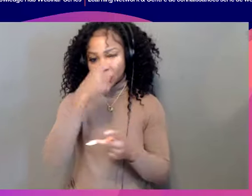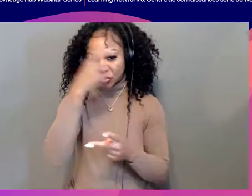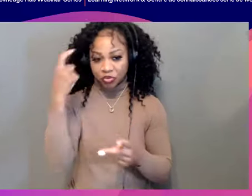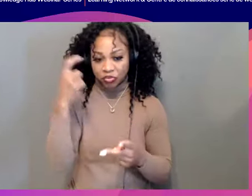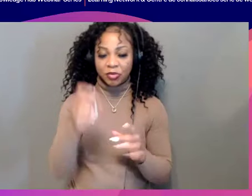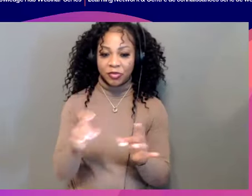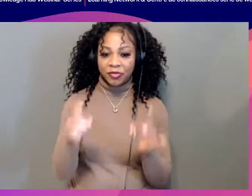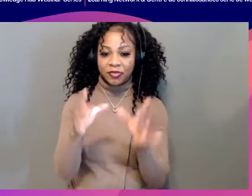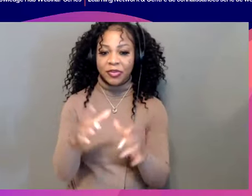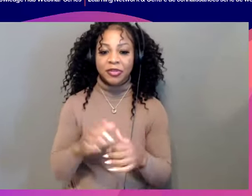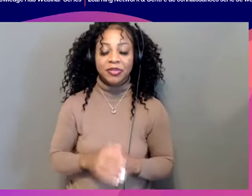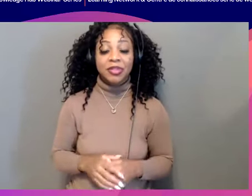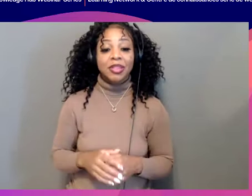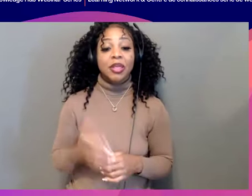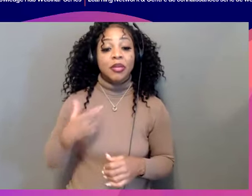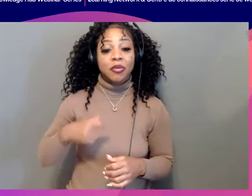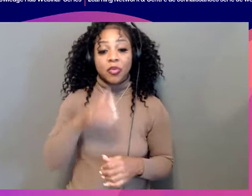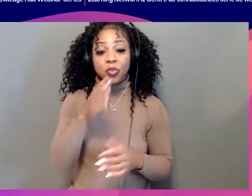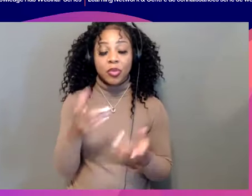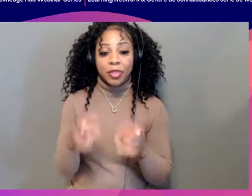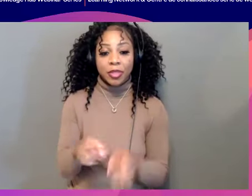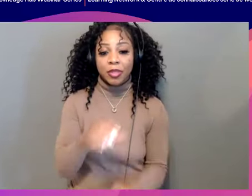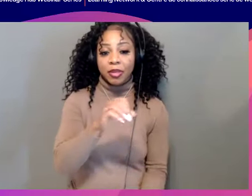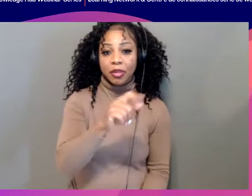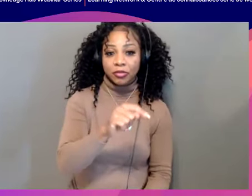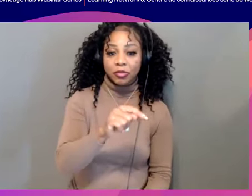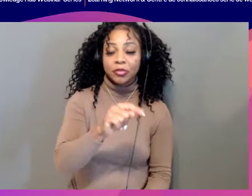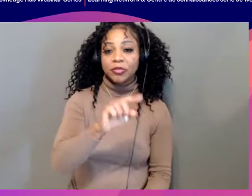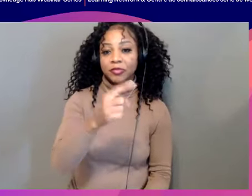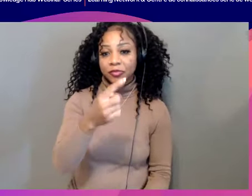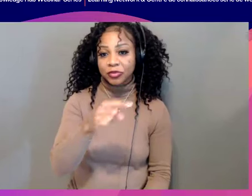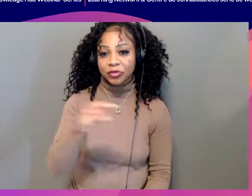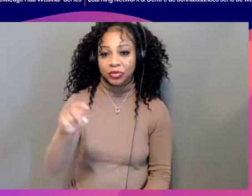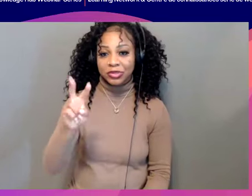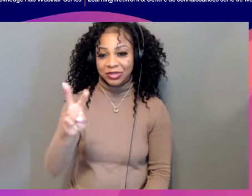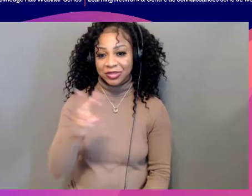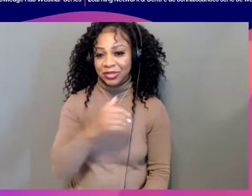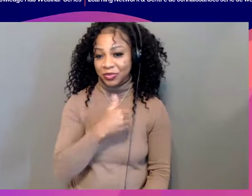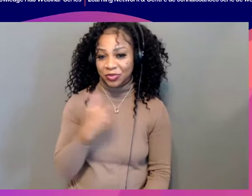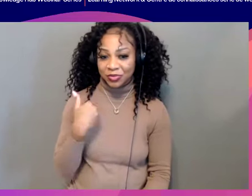And the conference will happen in October 1st, October 2nd in Toronto.